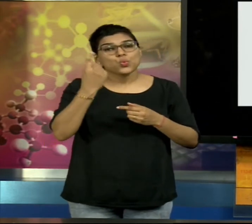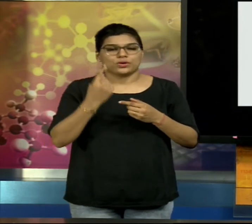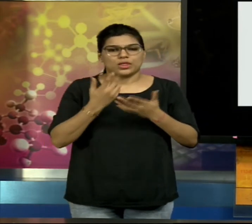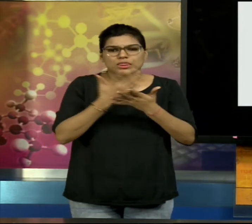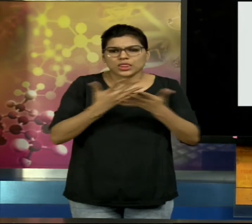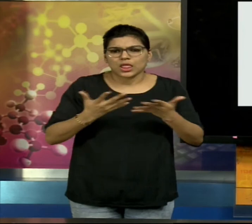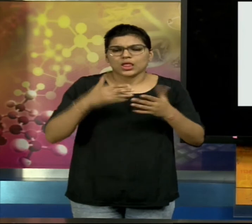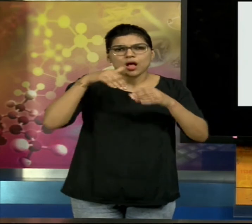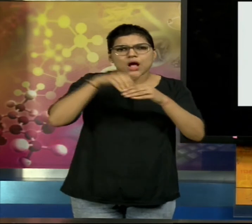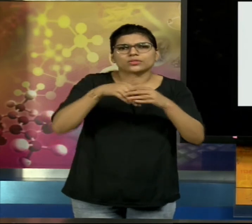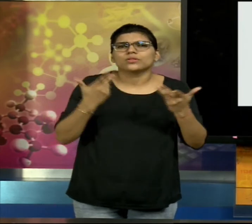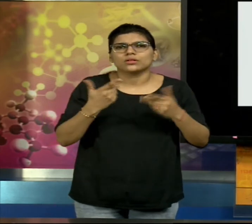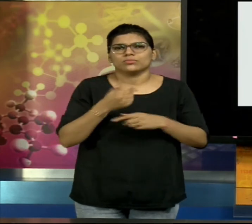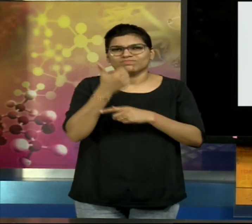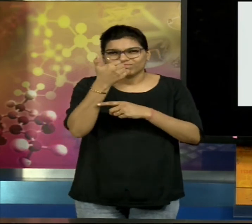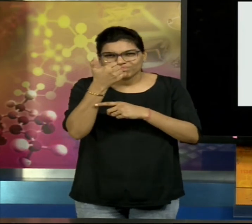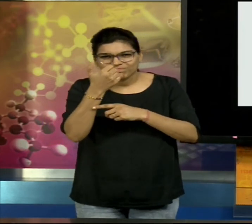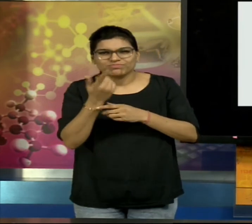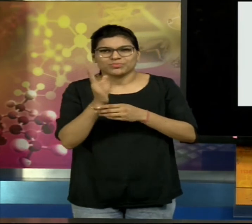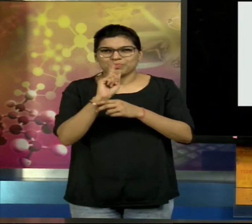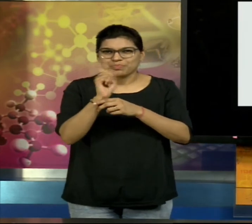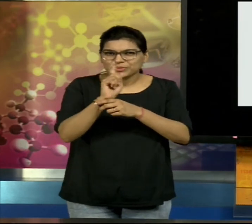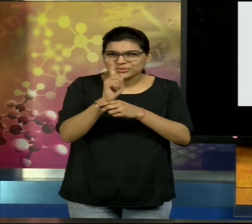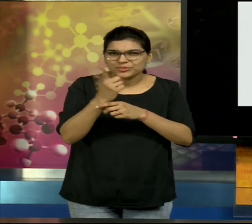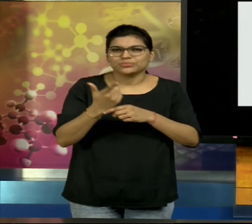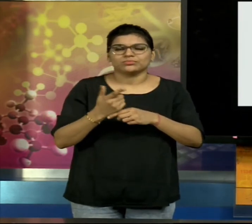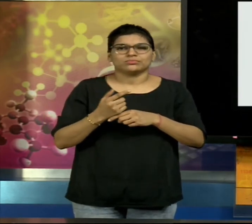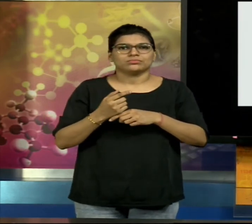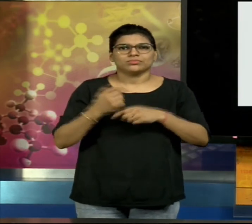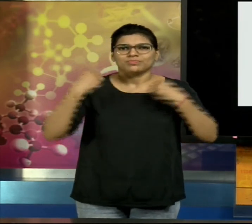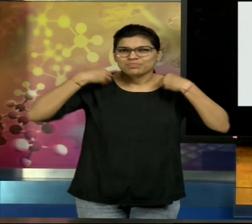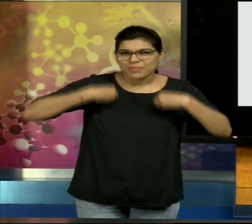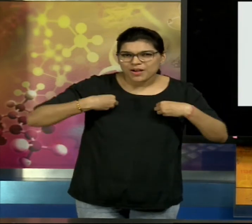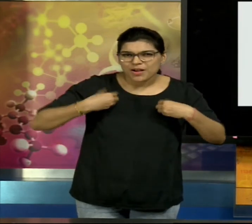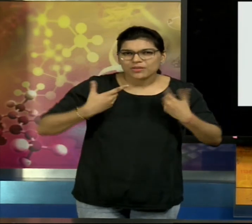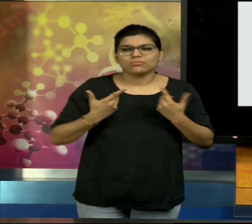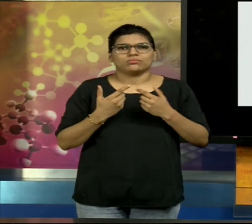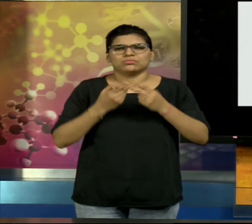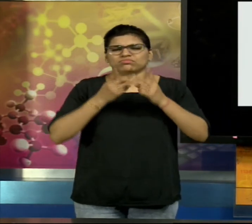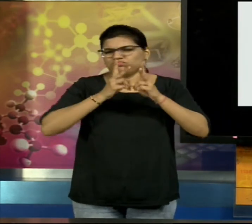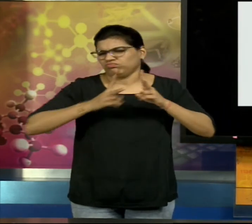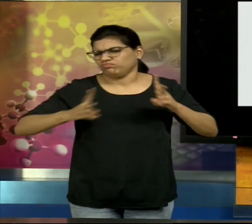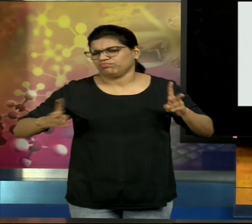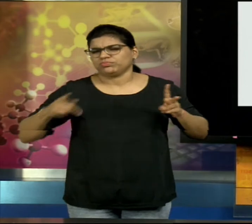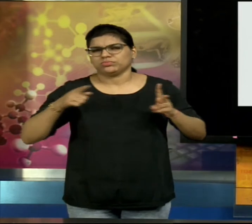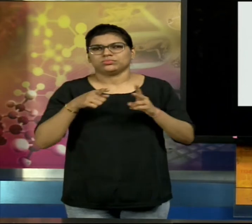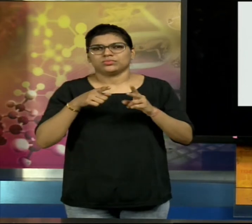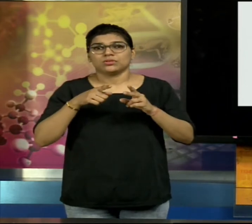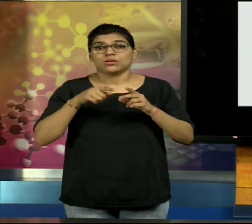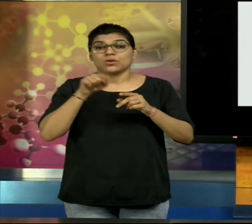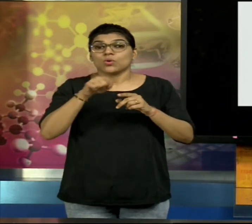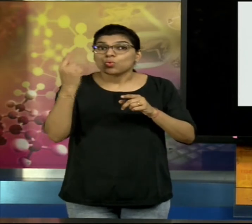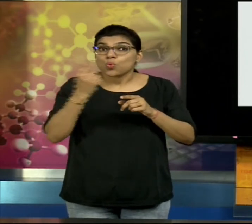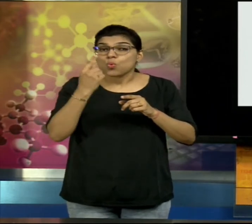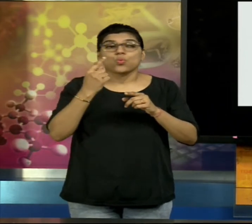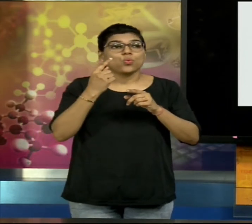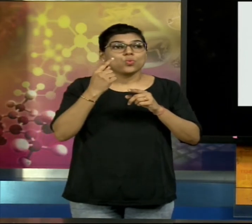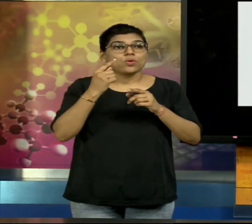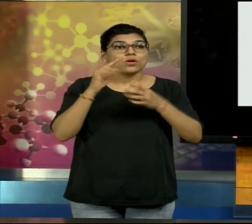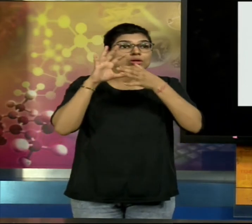This is like pen, pencil, sharpener, bag.